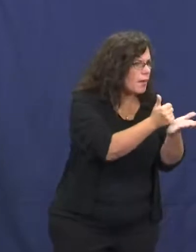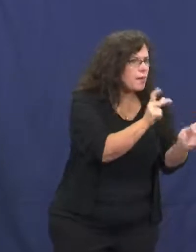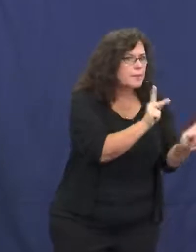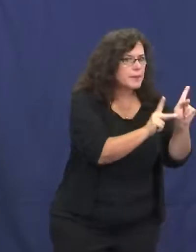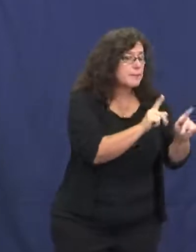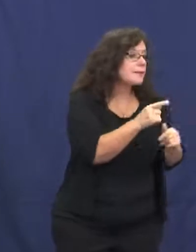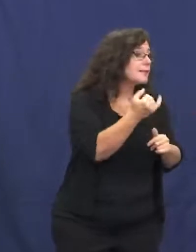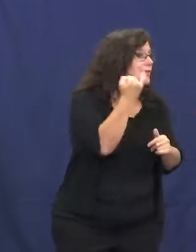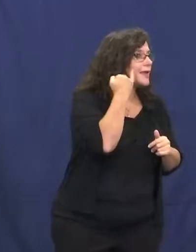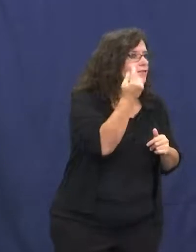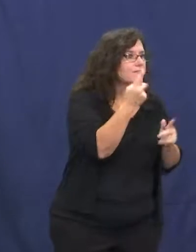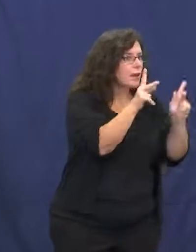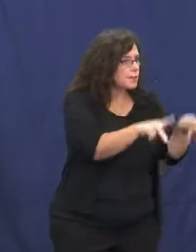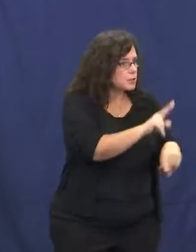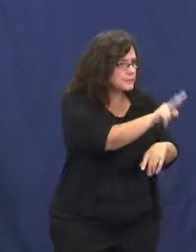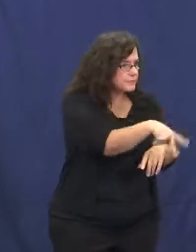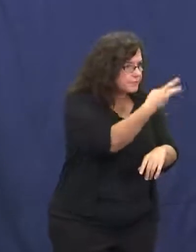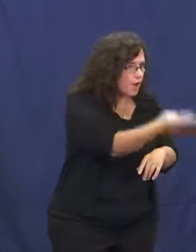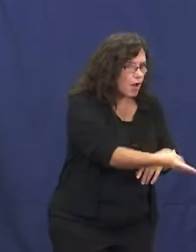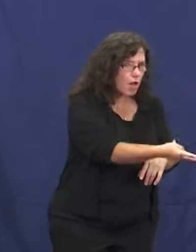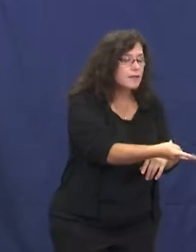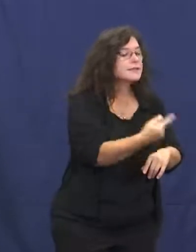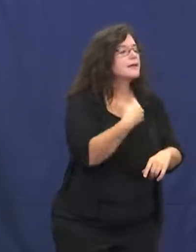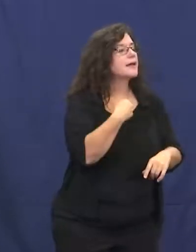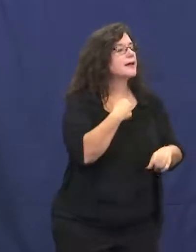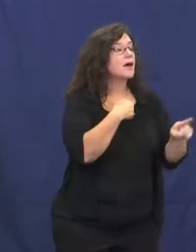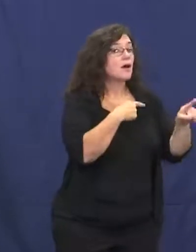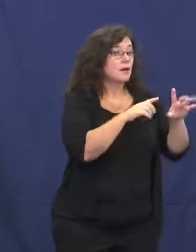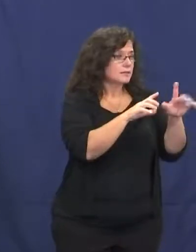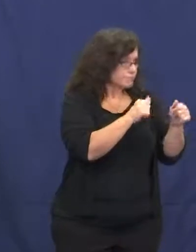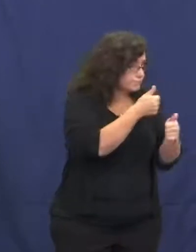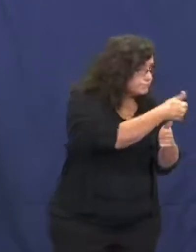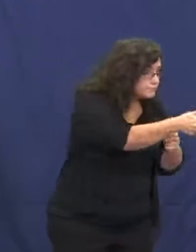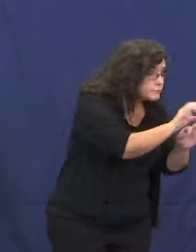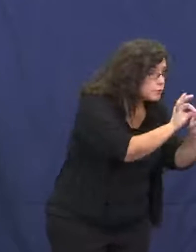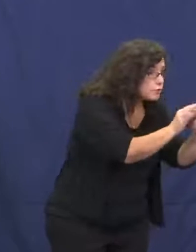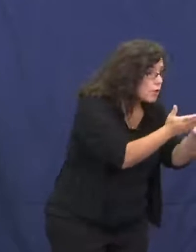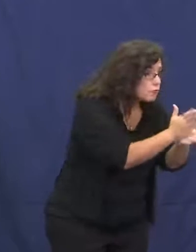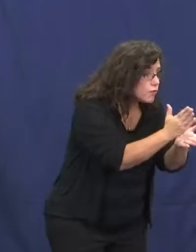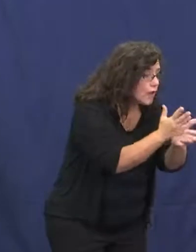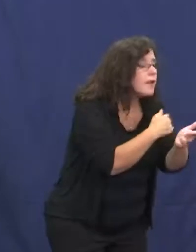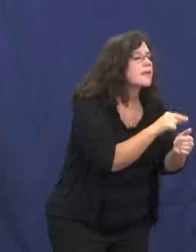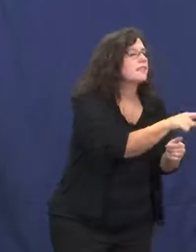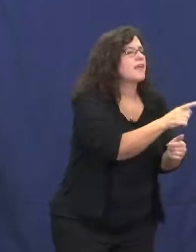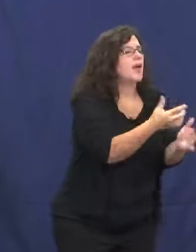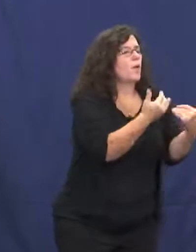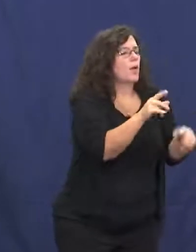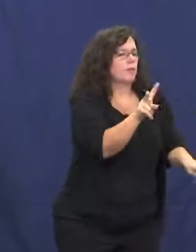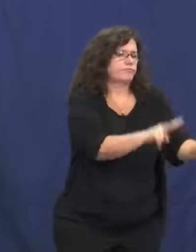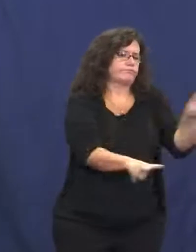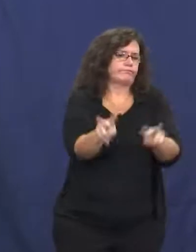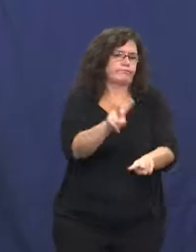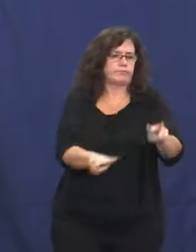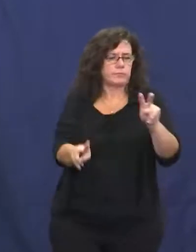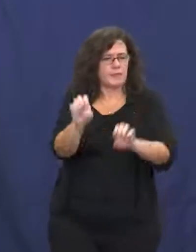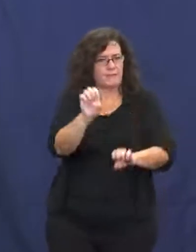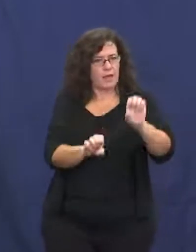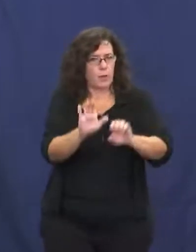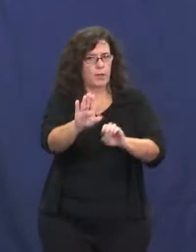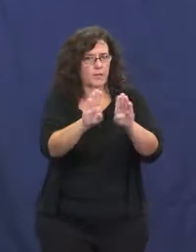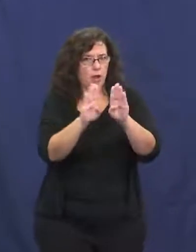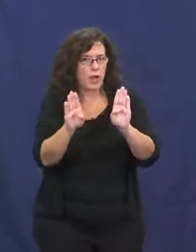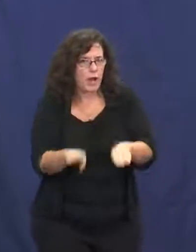fallen, they tend to evaluate the home, determine if there's a reason for why the individual fell, and ultimately make